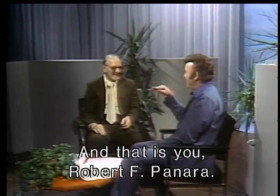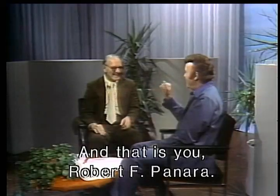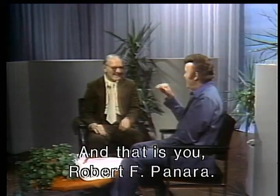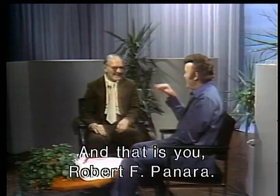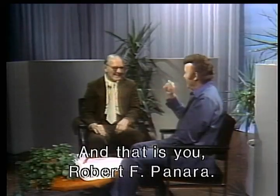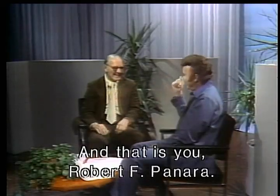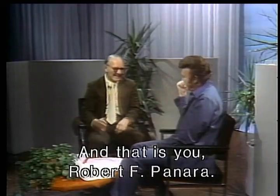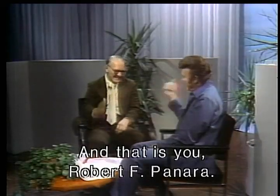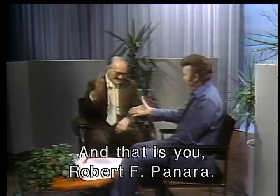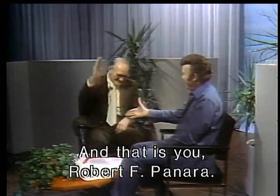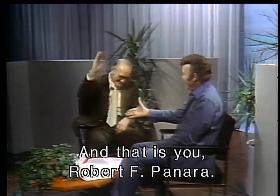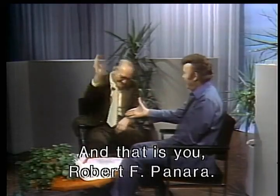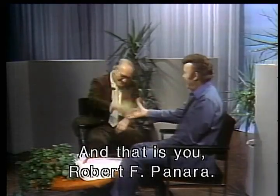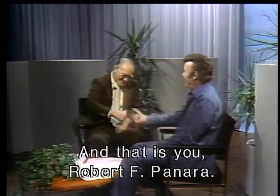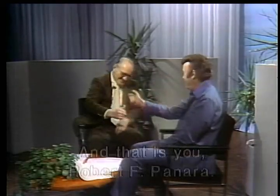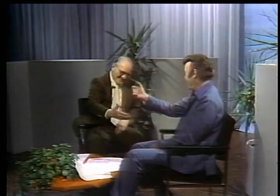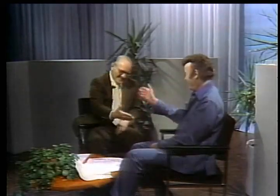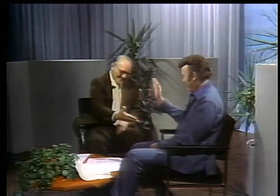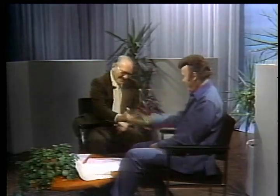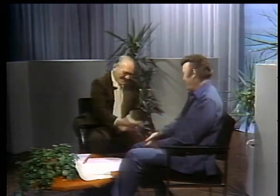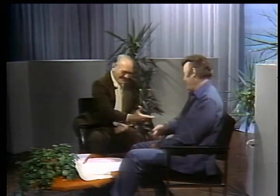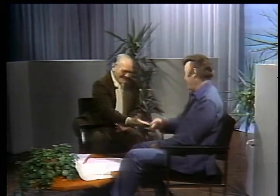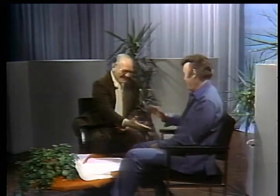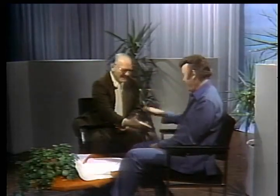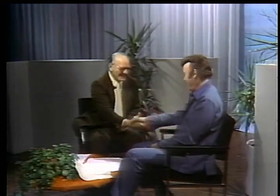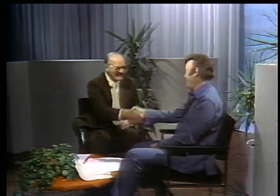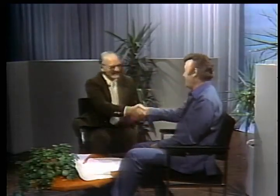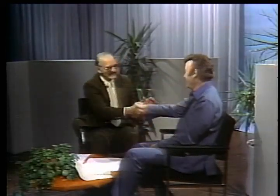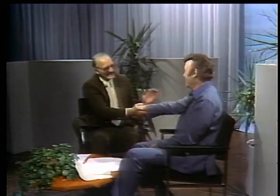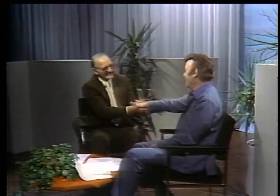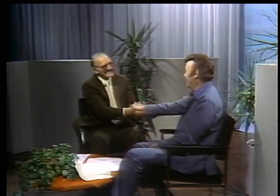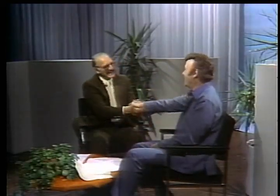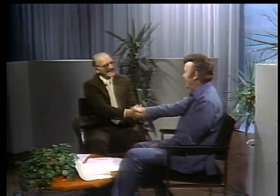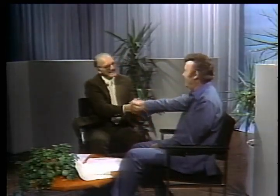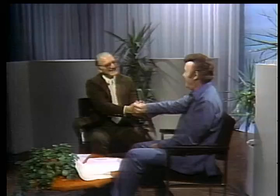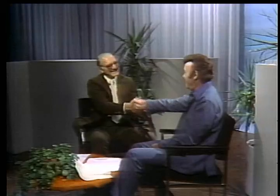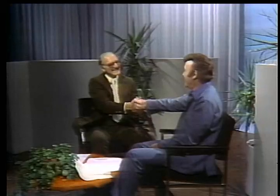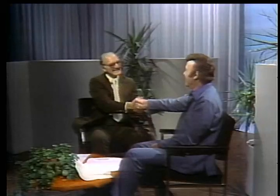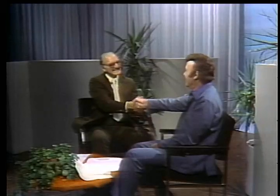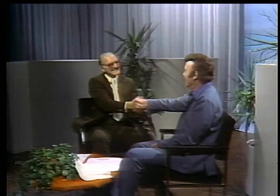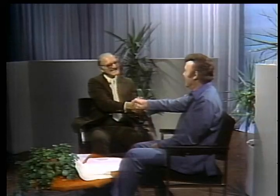Thank you.